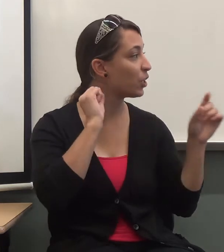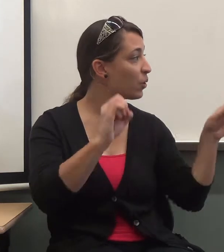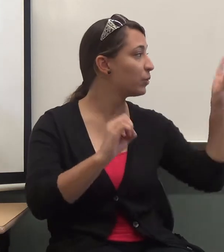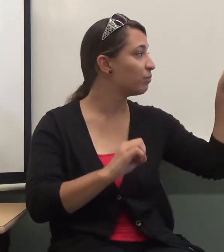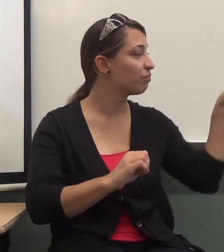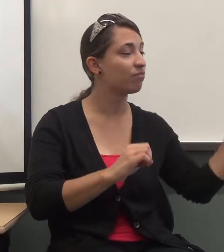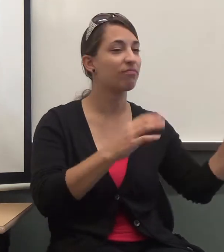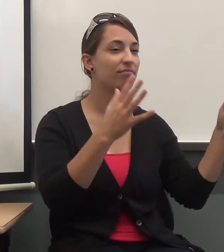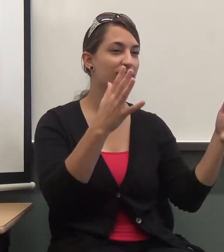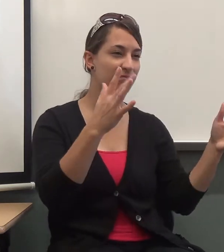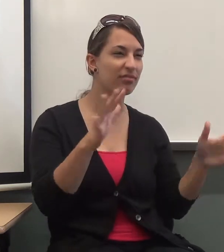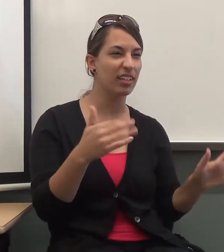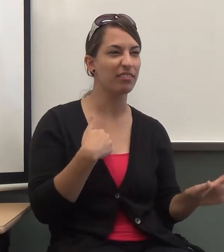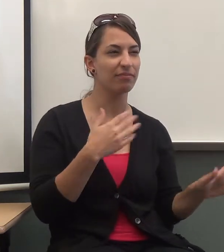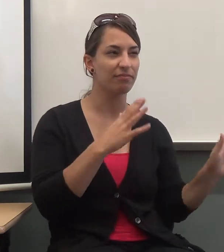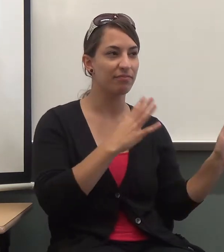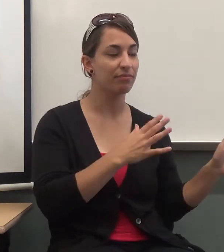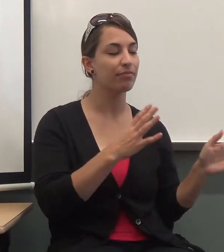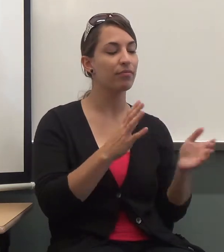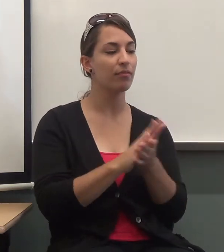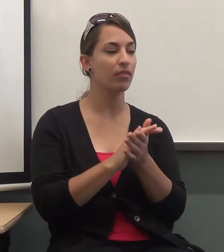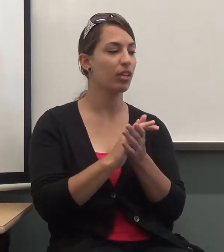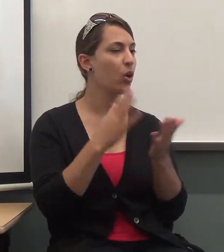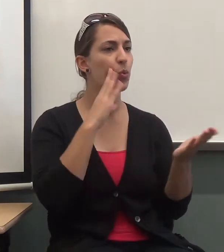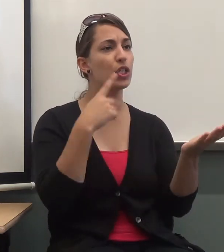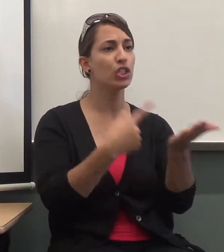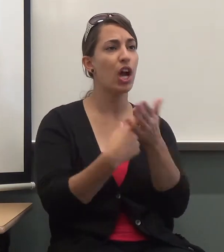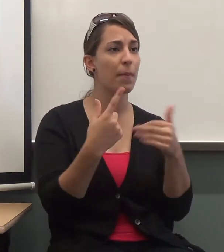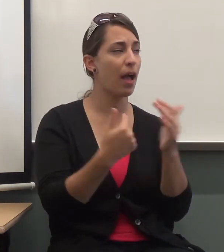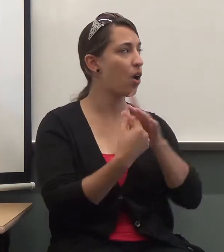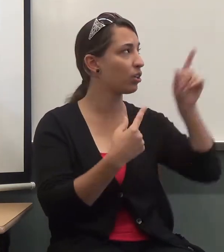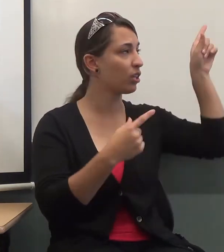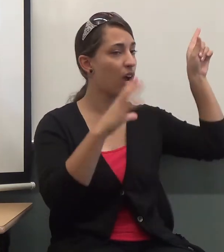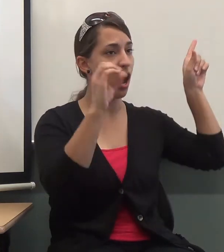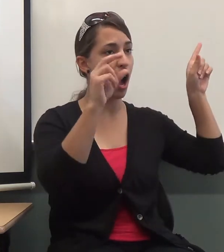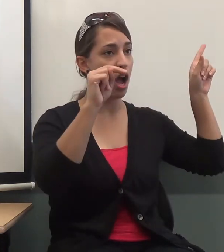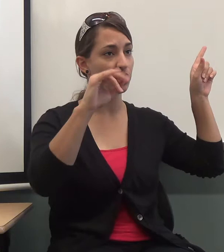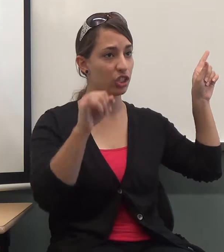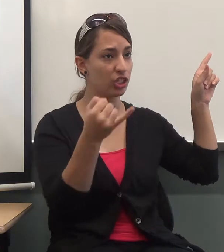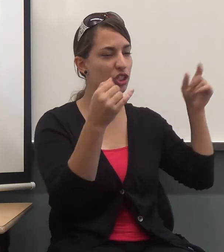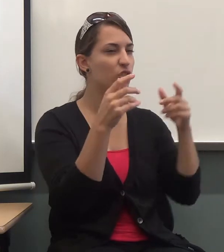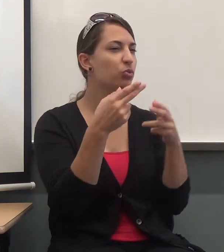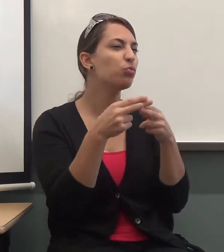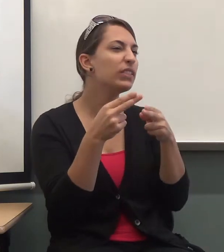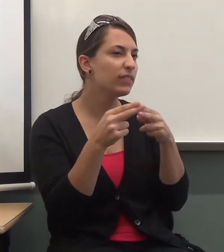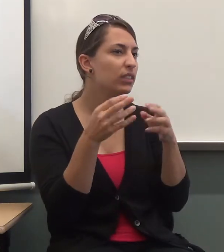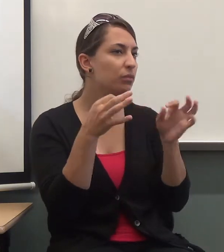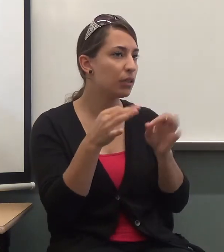Let's talk about our conjunctions just briefly so we can get our rules down and make sure that we have the correct information, okay?